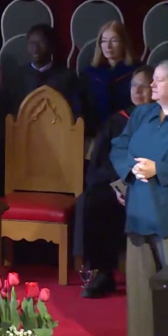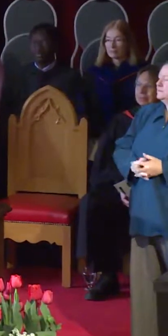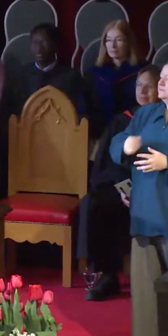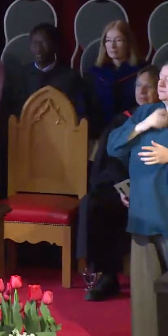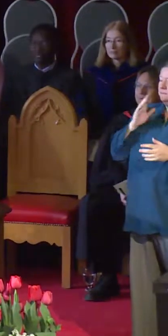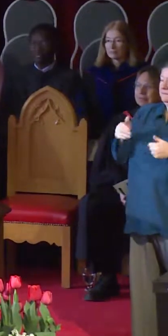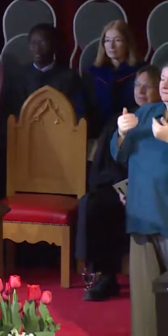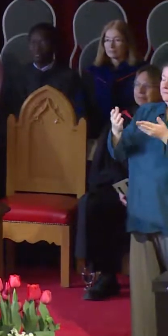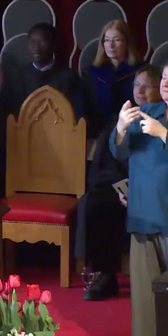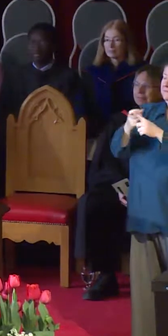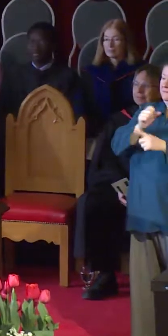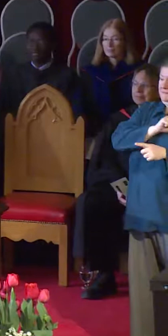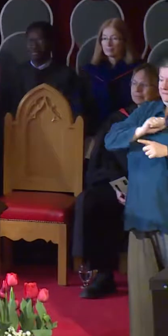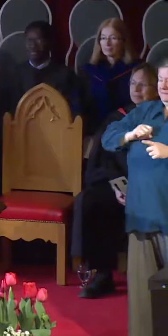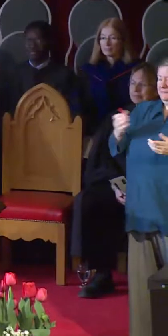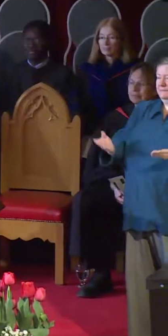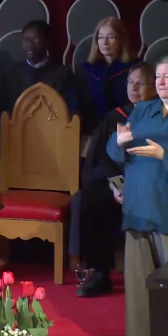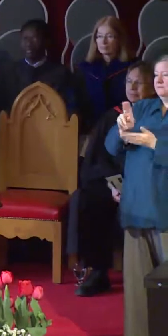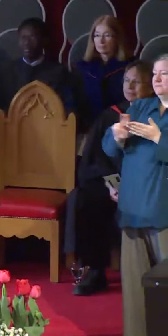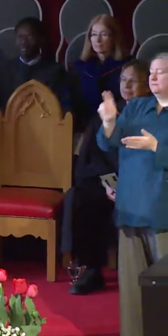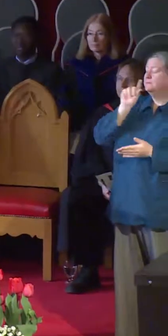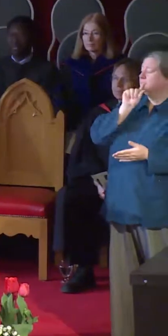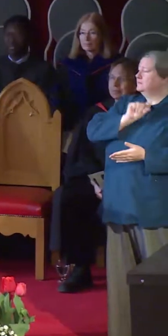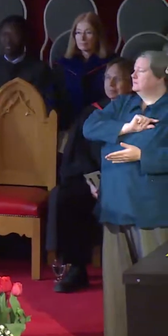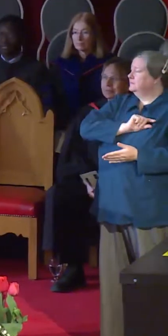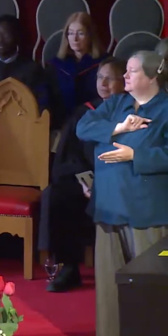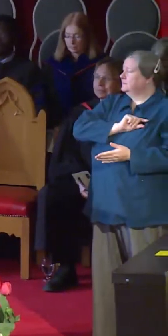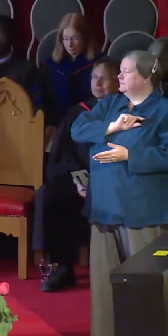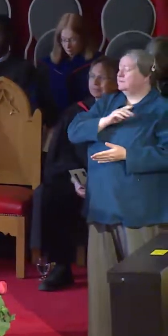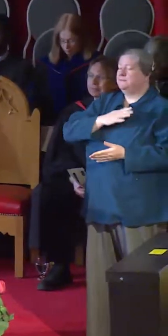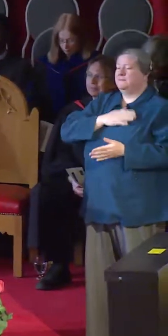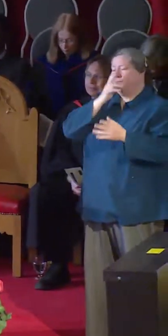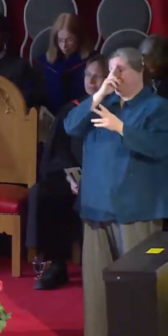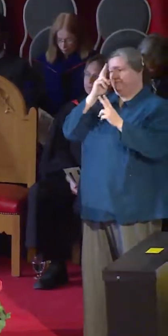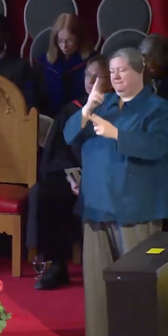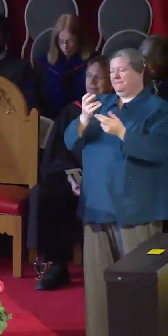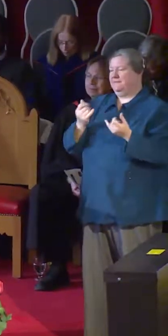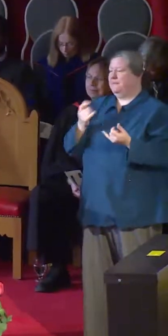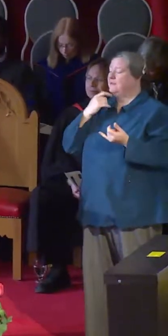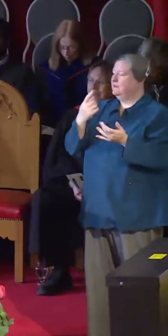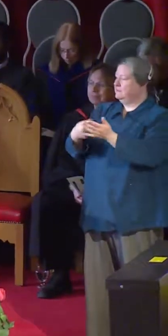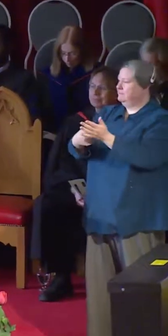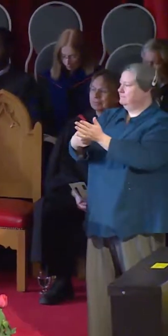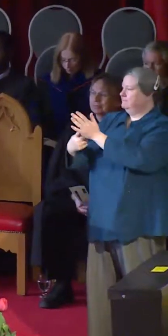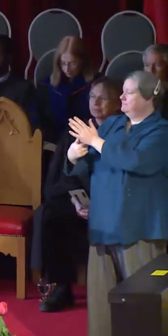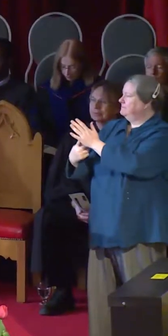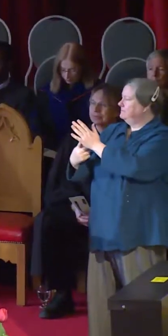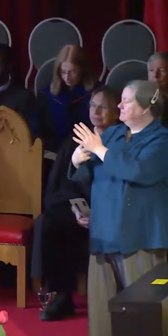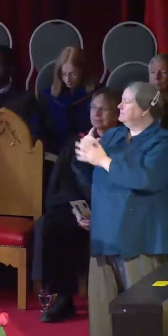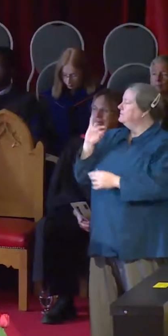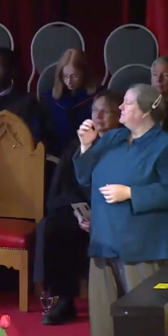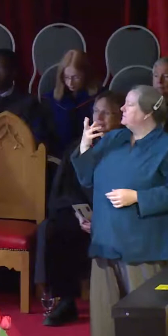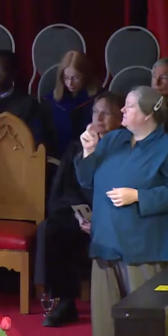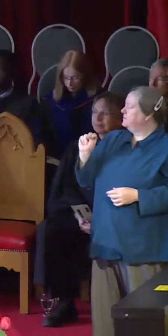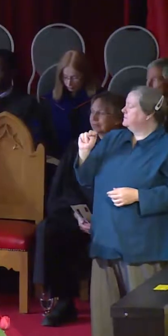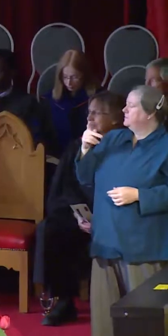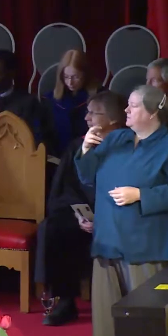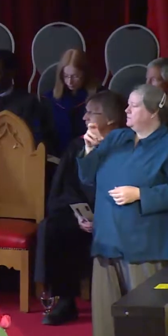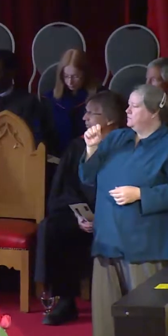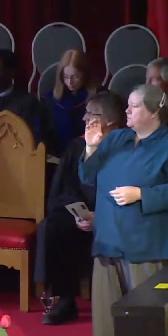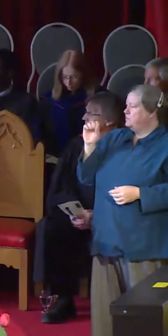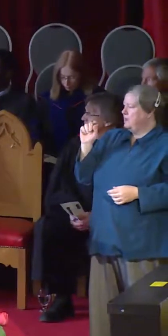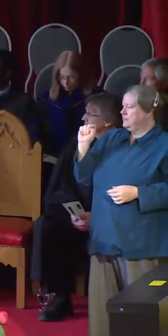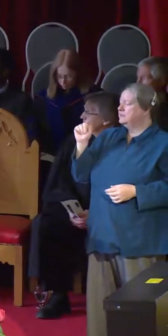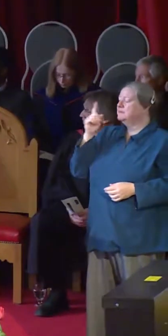On the recommendation of the Senate of the University of Guelph, it is my honor to present to you John Prescott for